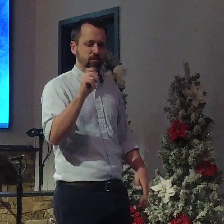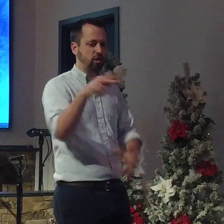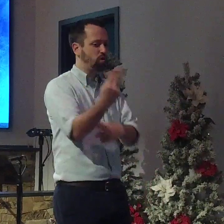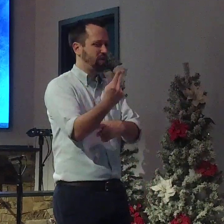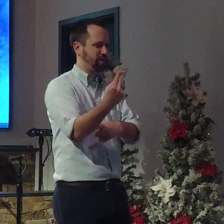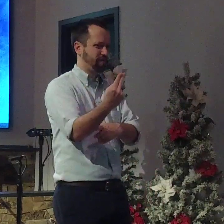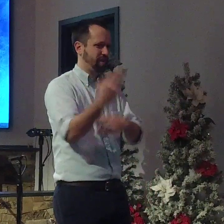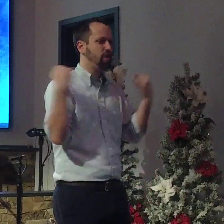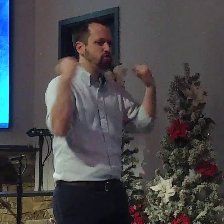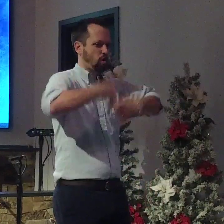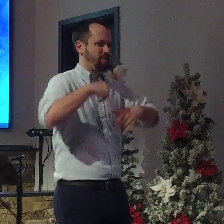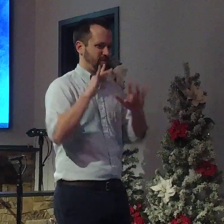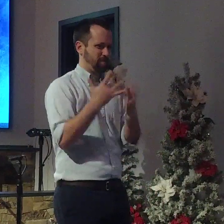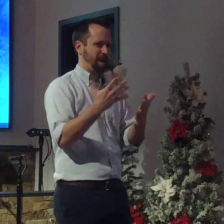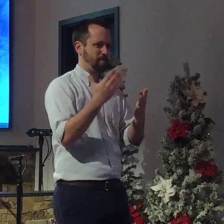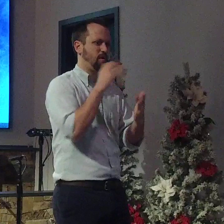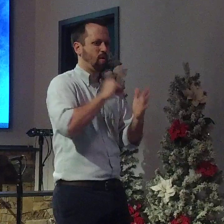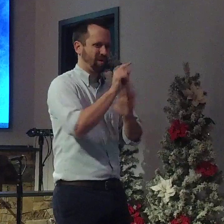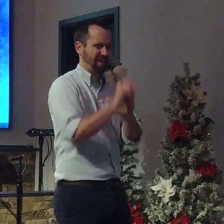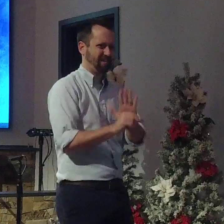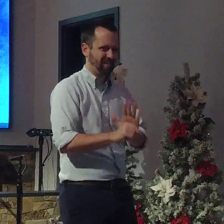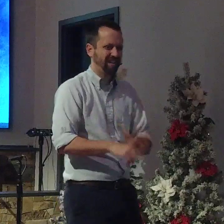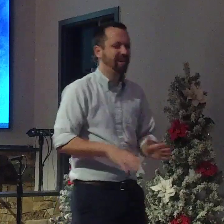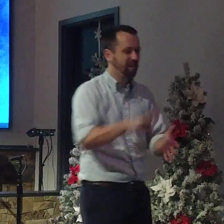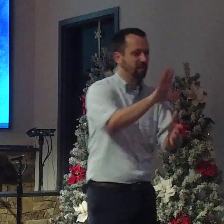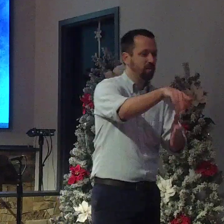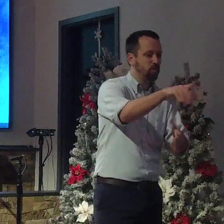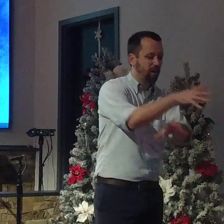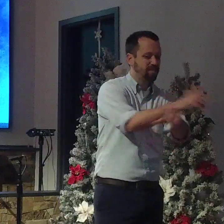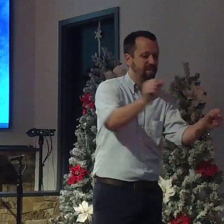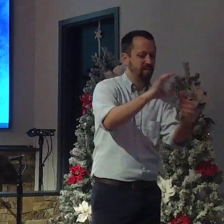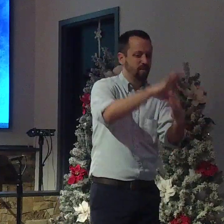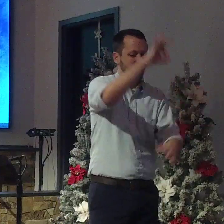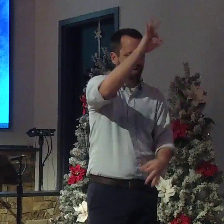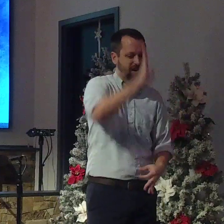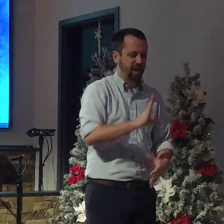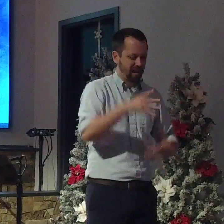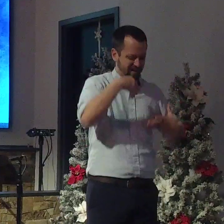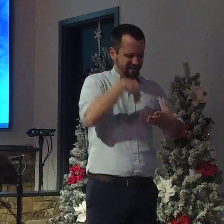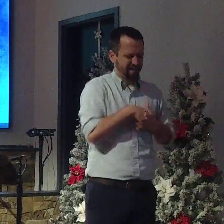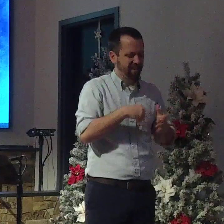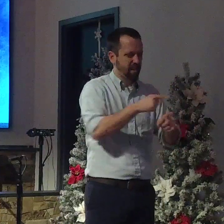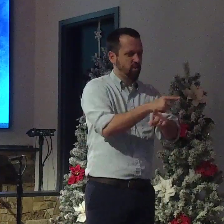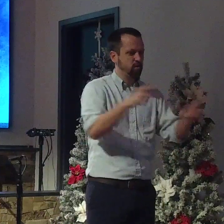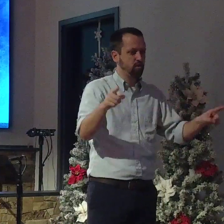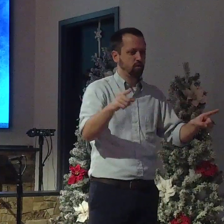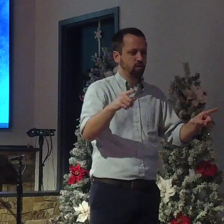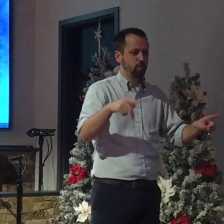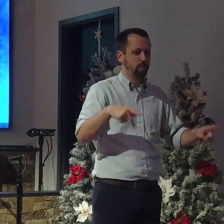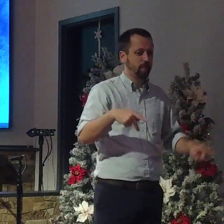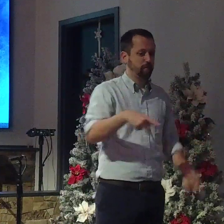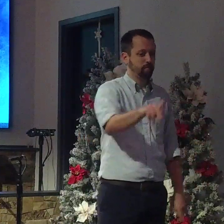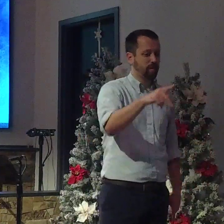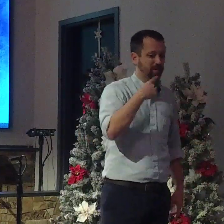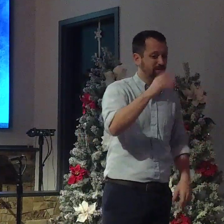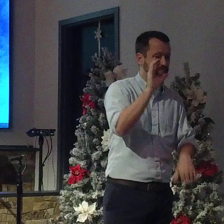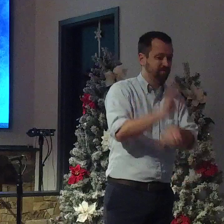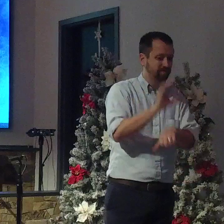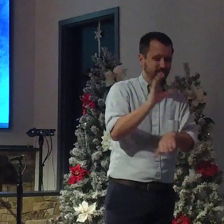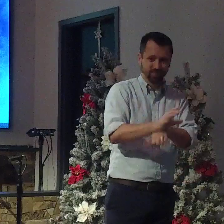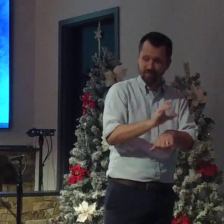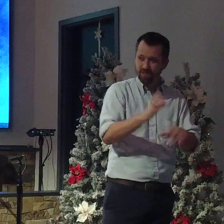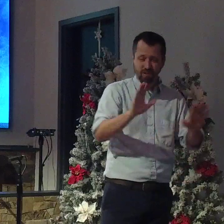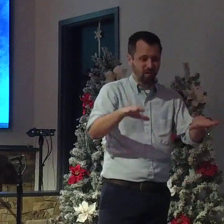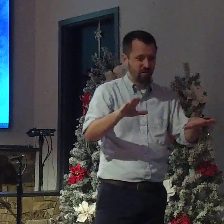Christ Jesus, so nothing's going to separate us after we're saved. But when those times kick in, when the works of